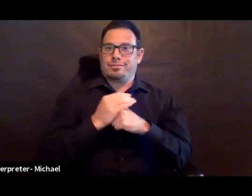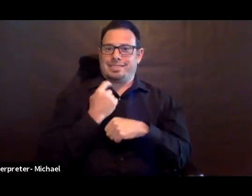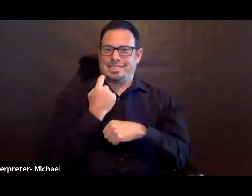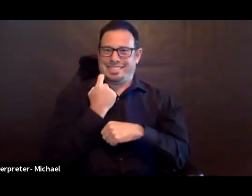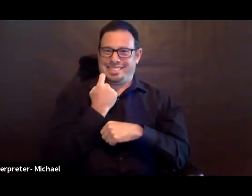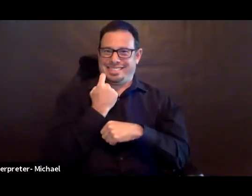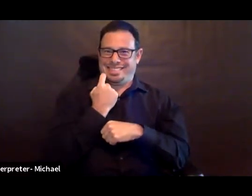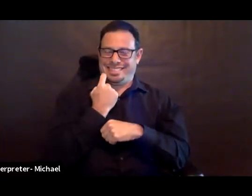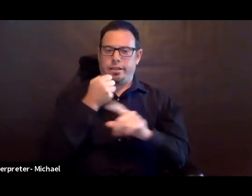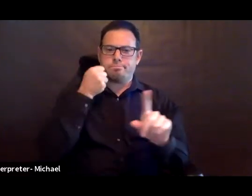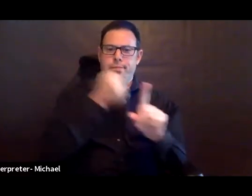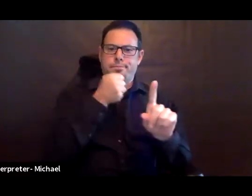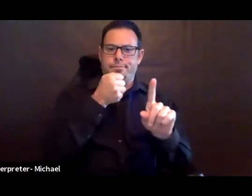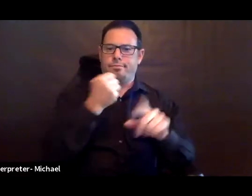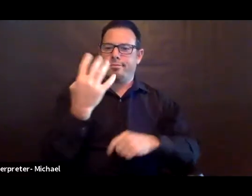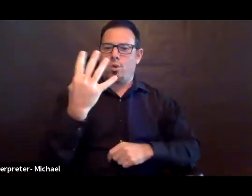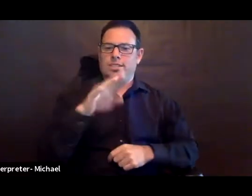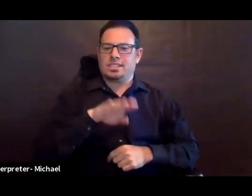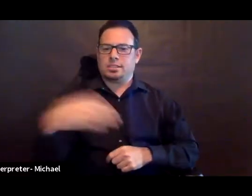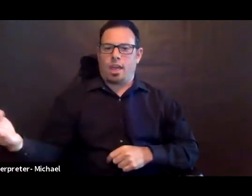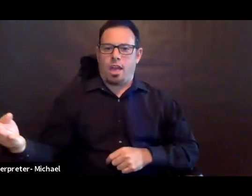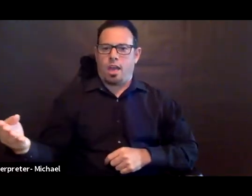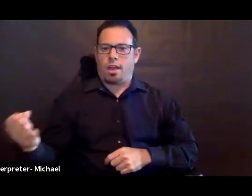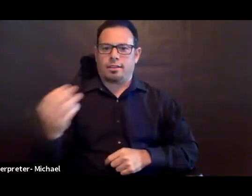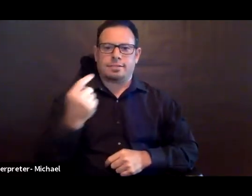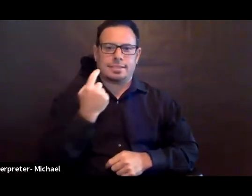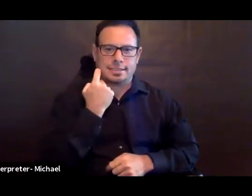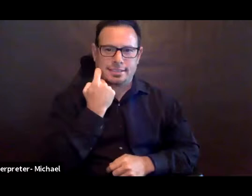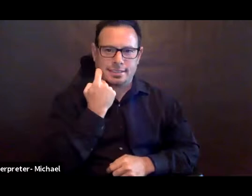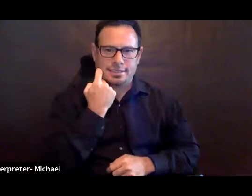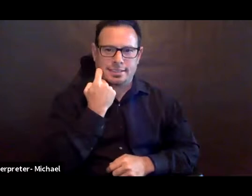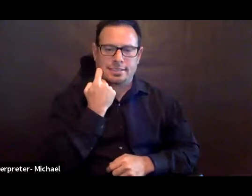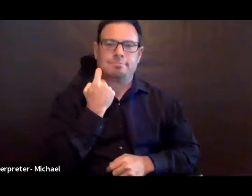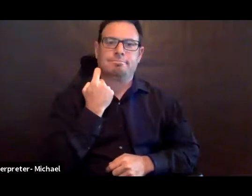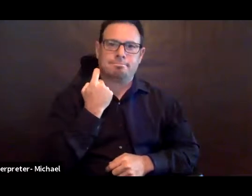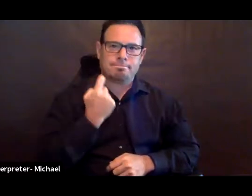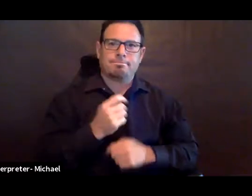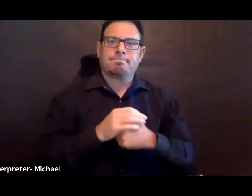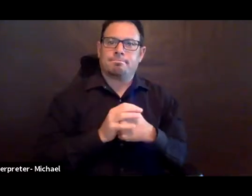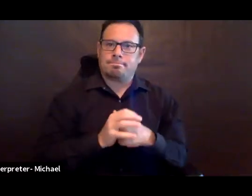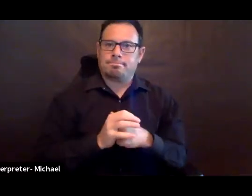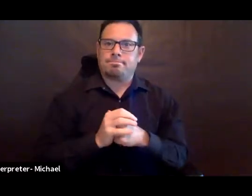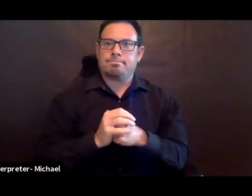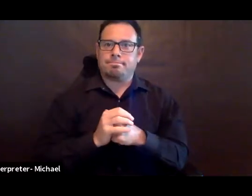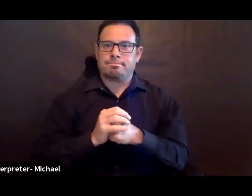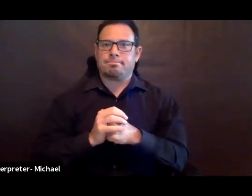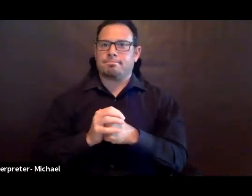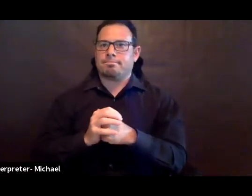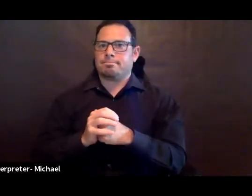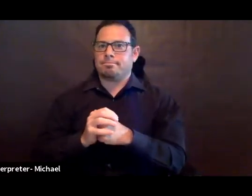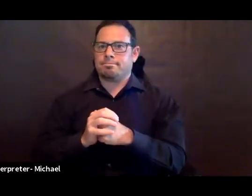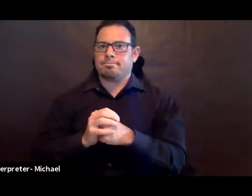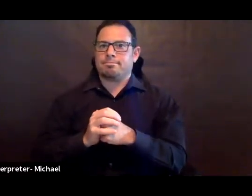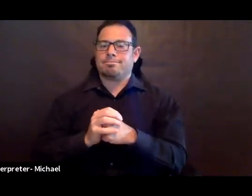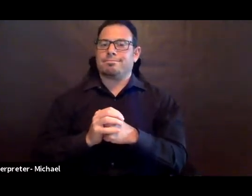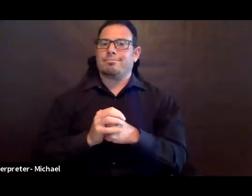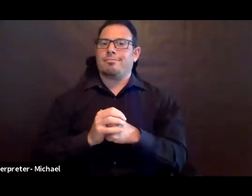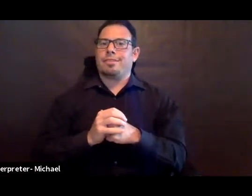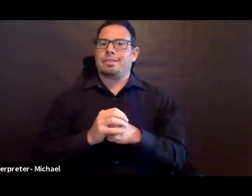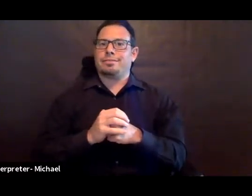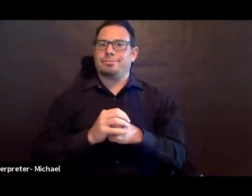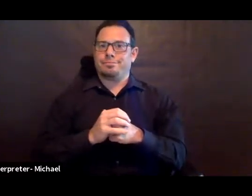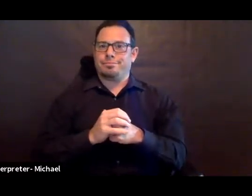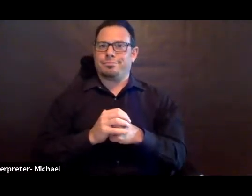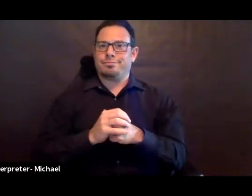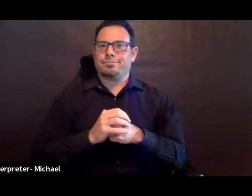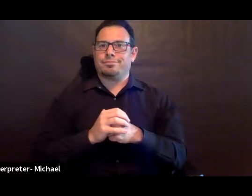tomorrow. Total beds used by COVID patients in our hospitals in Minnesota has been fluctuating between 90